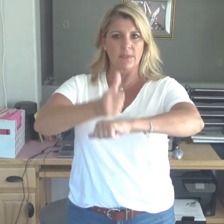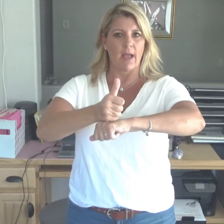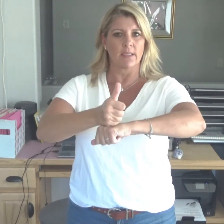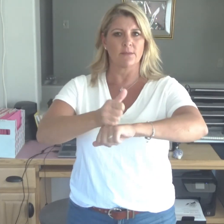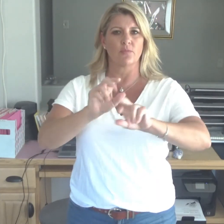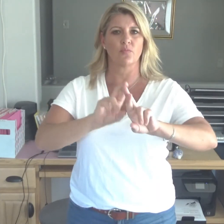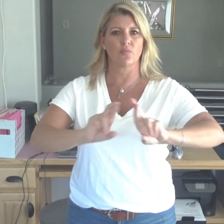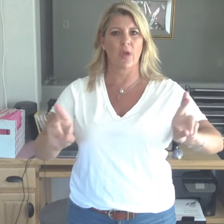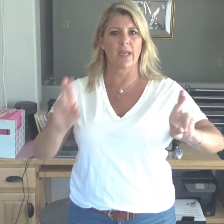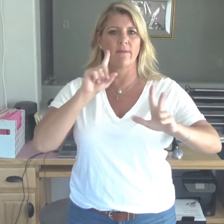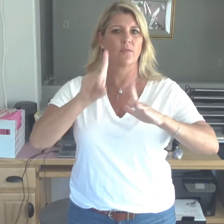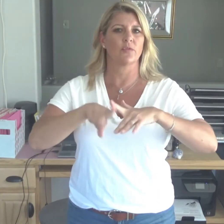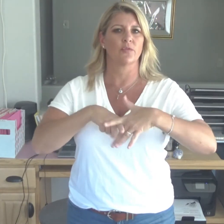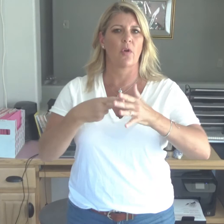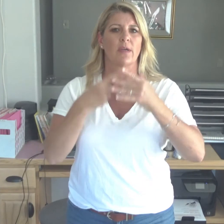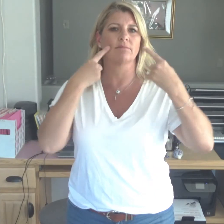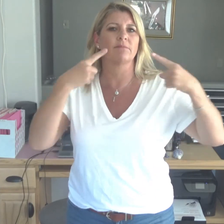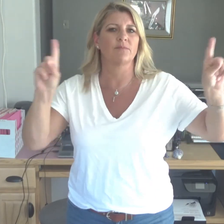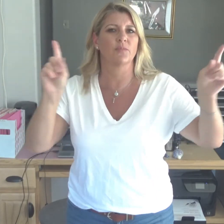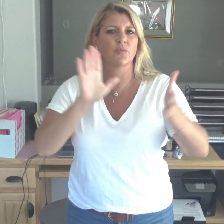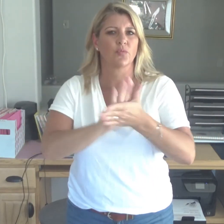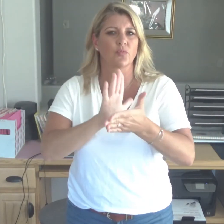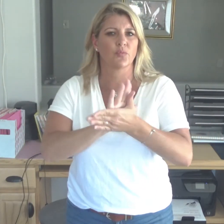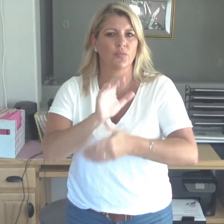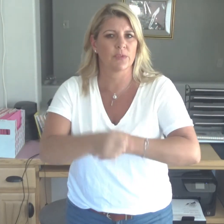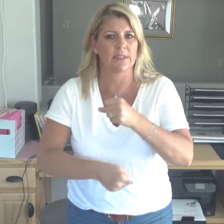ready and set to go for them. You have everything ready for